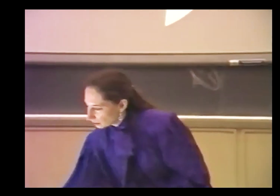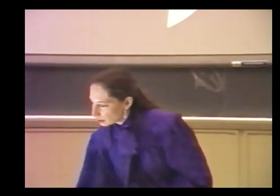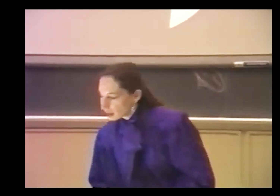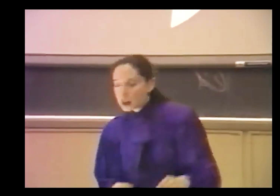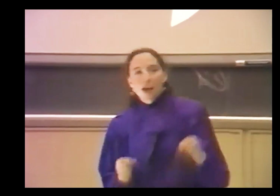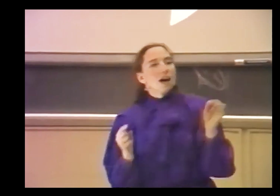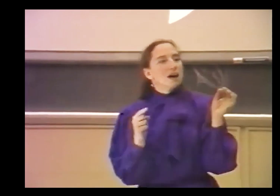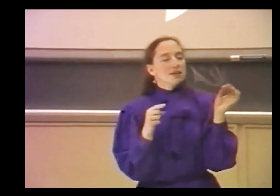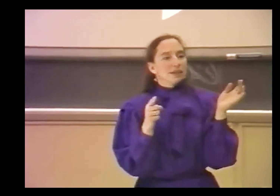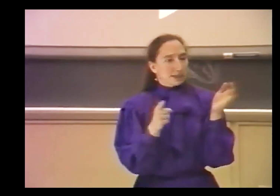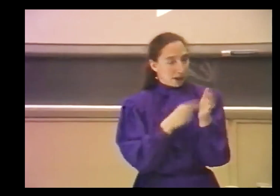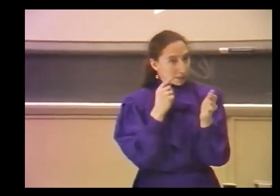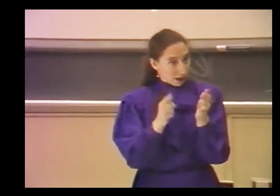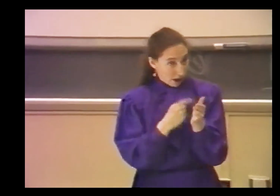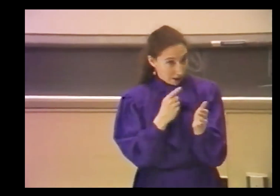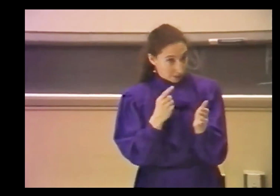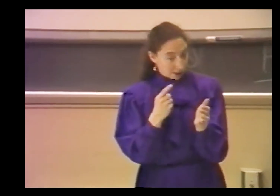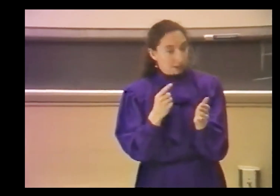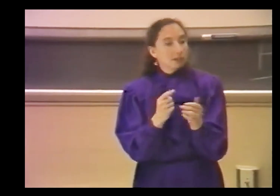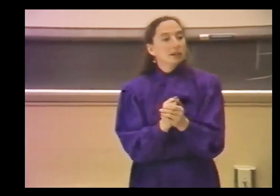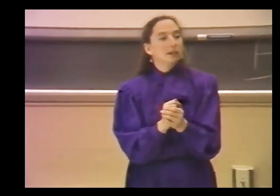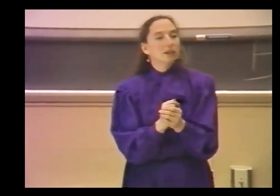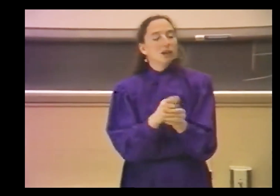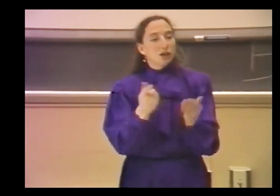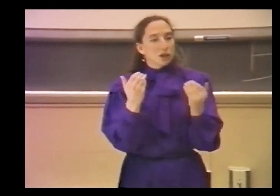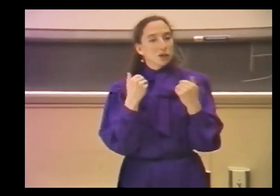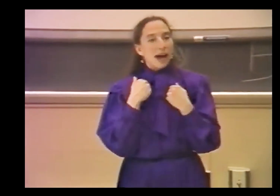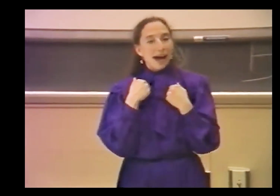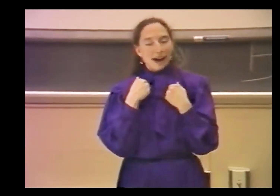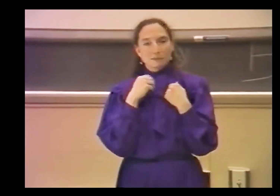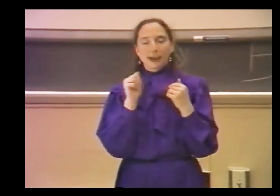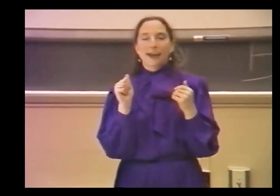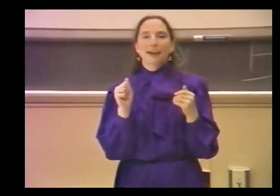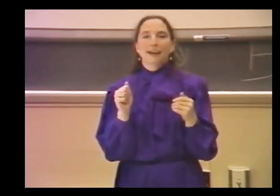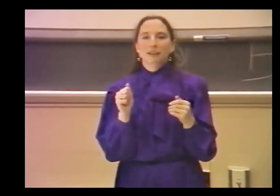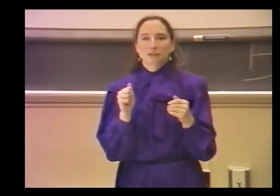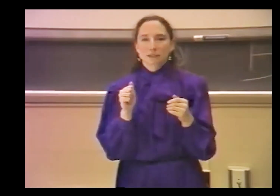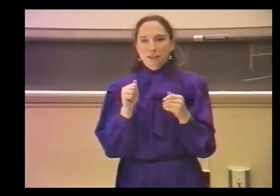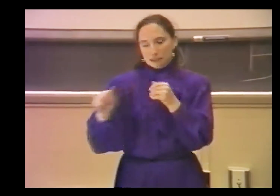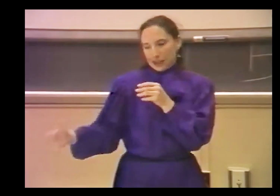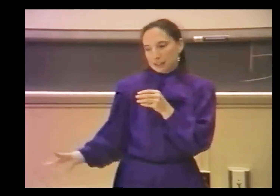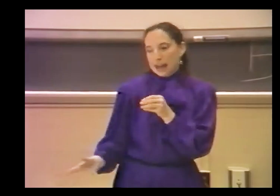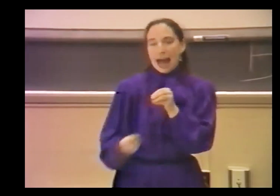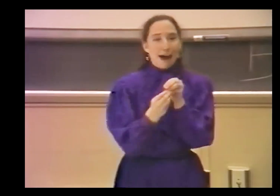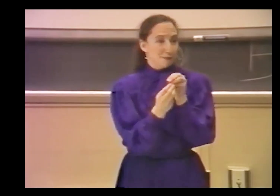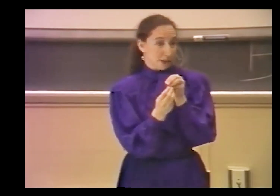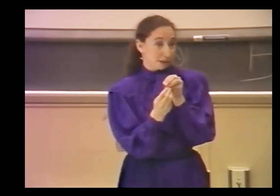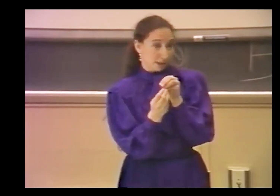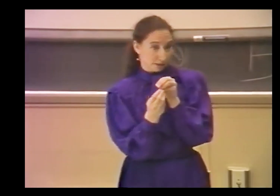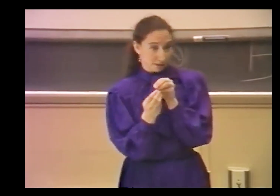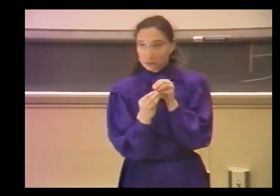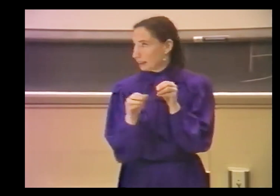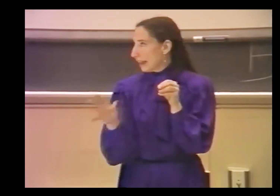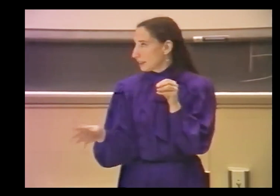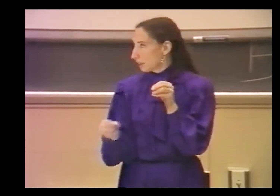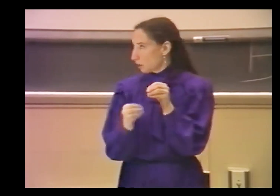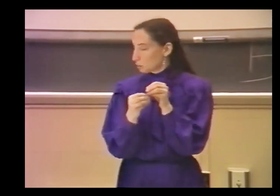right. Sometimes you have say an affix, an ending on a